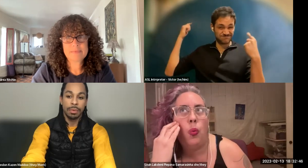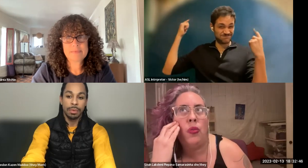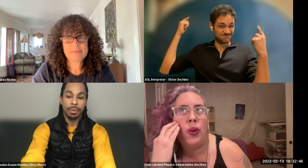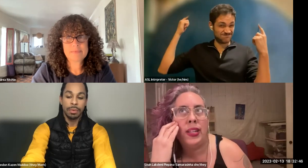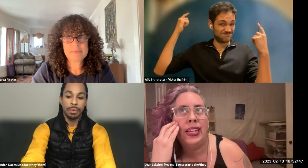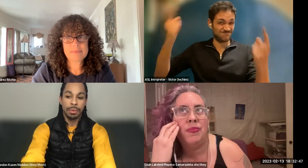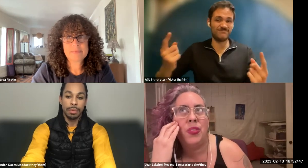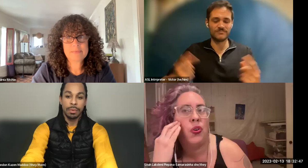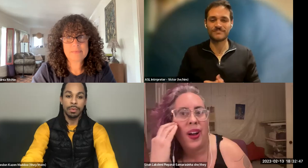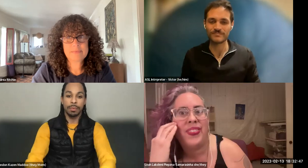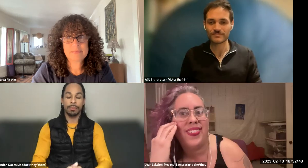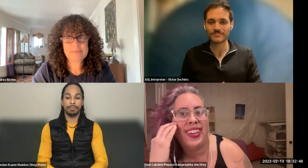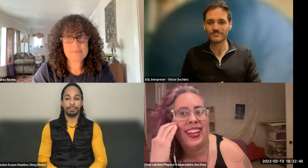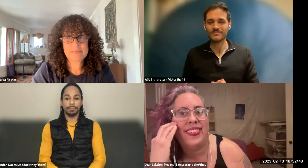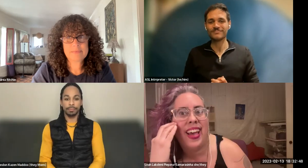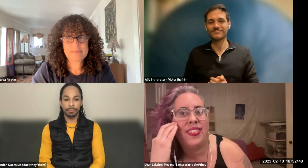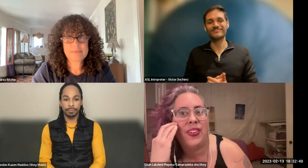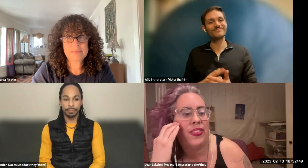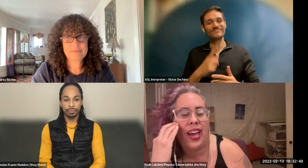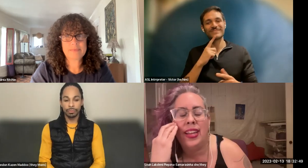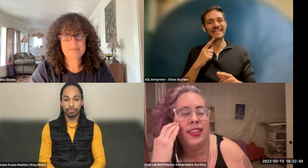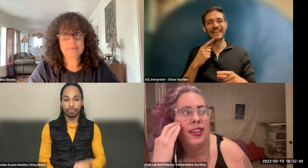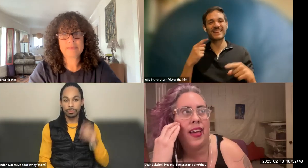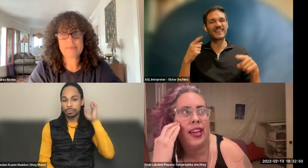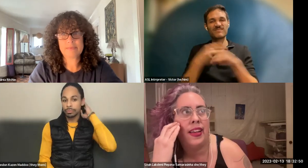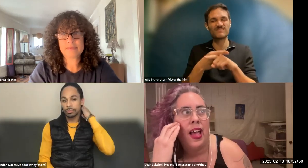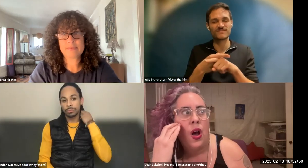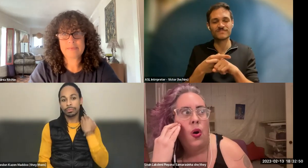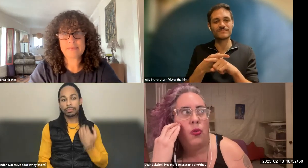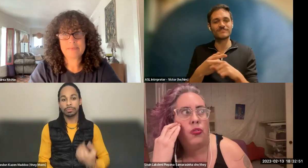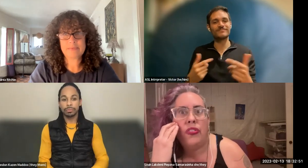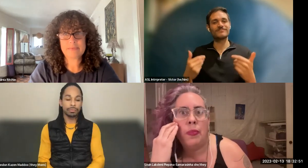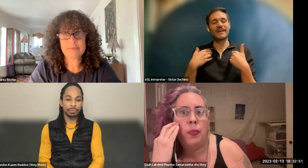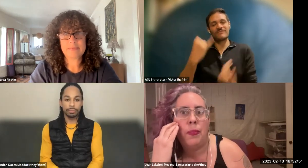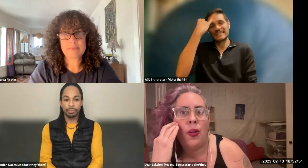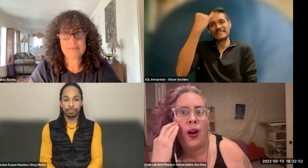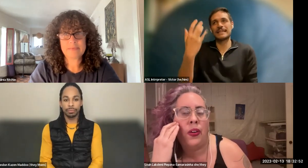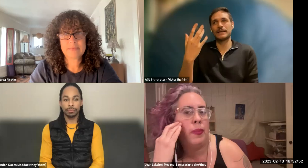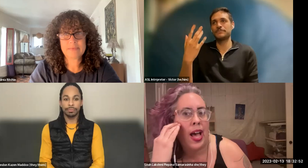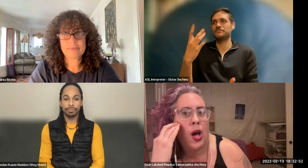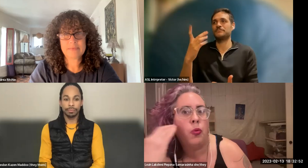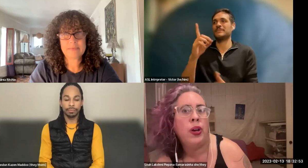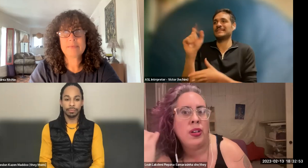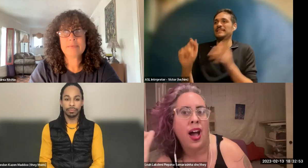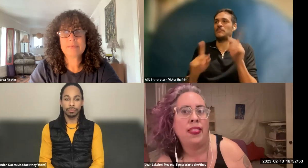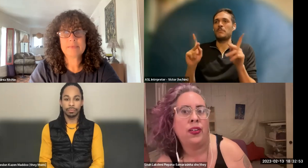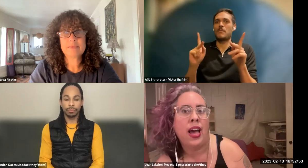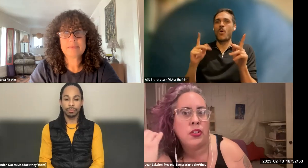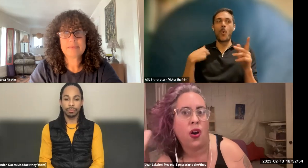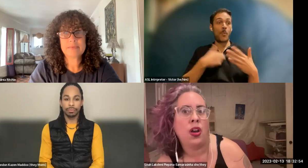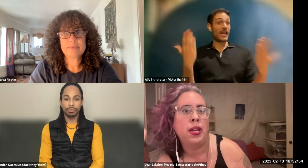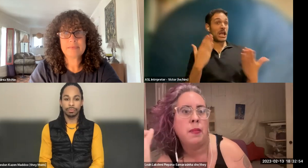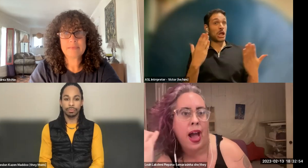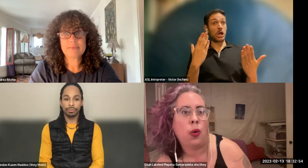And the crux of it is that there's this idea that disabled people are there to be helped. We are not there to